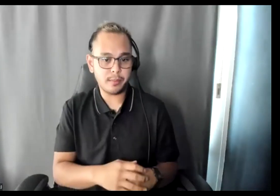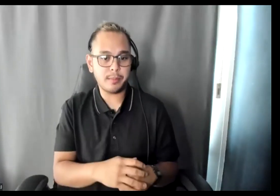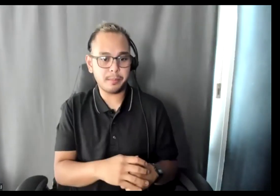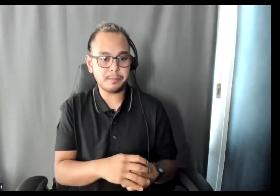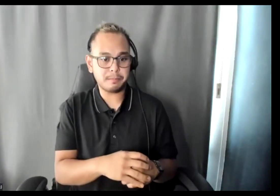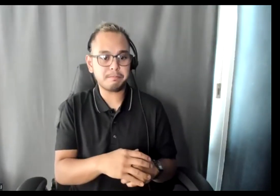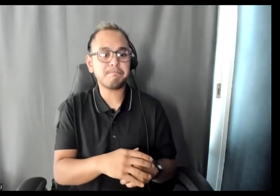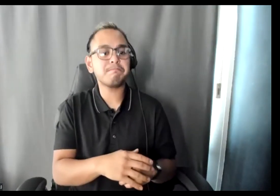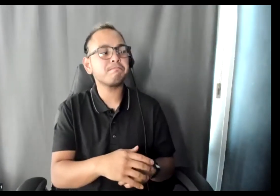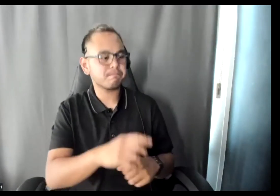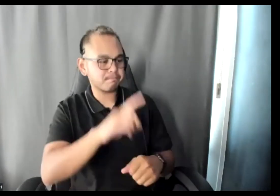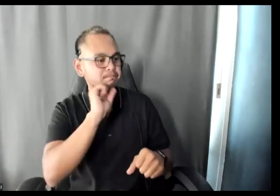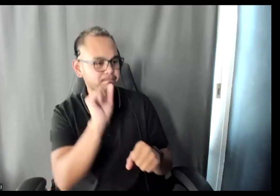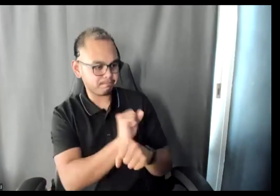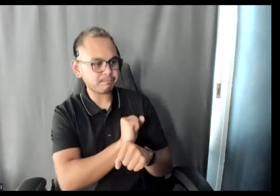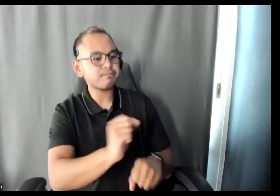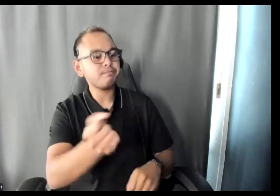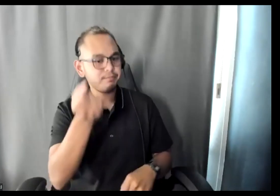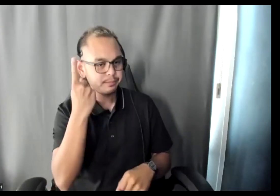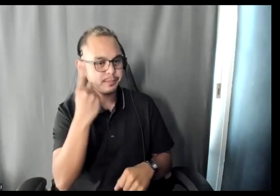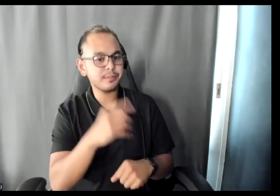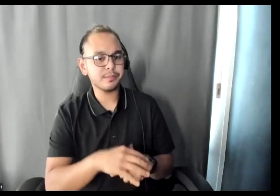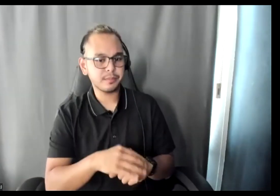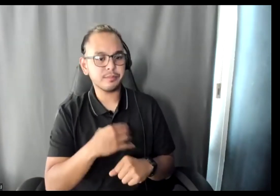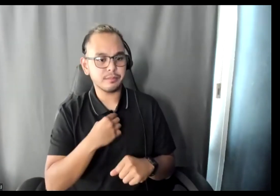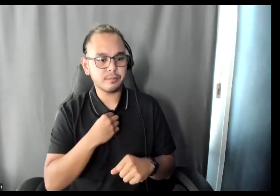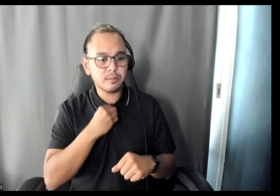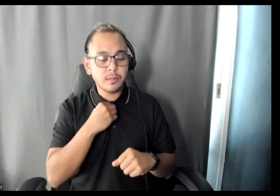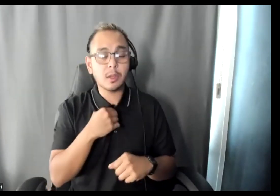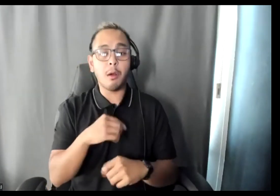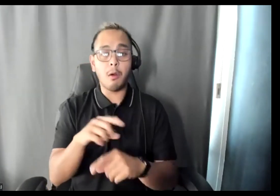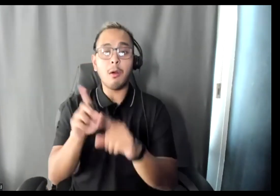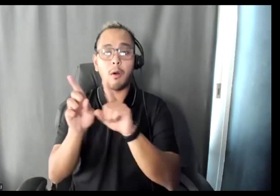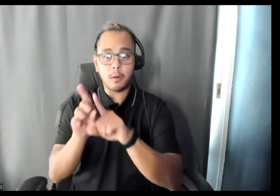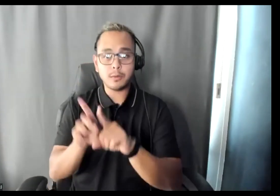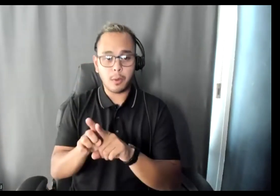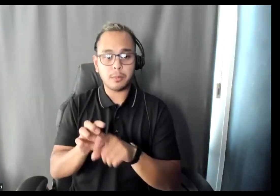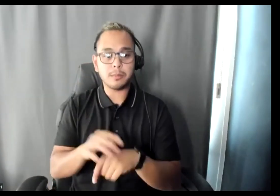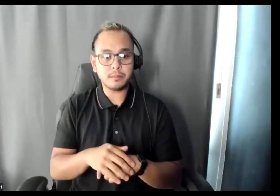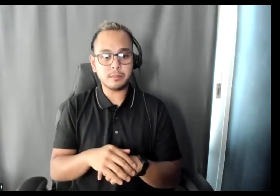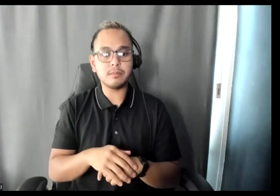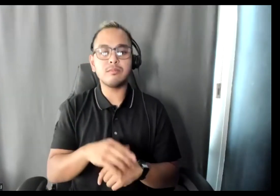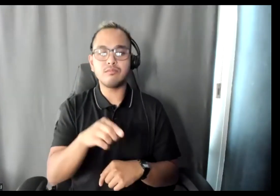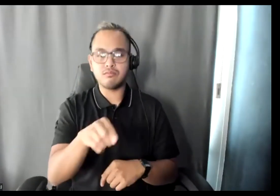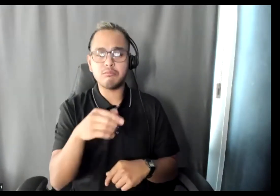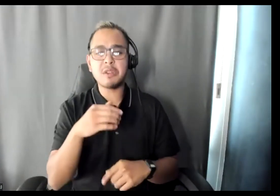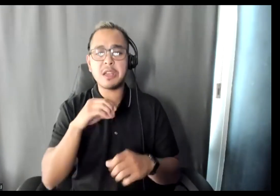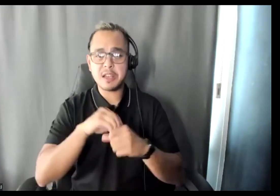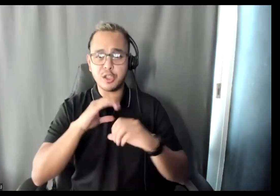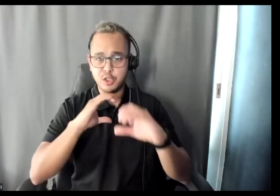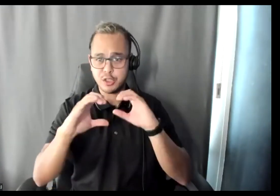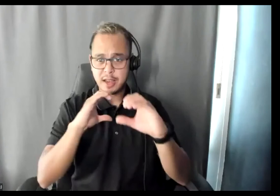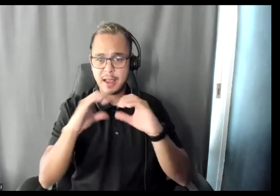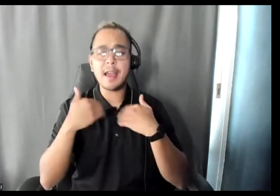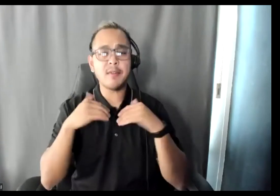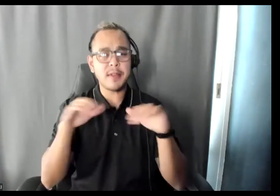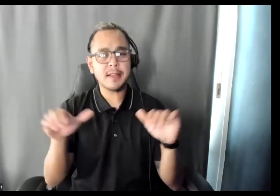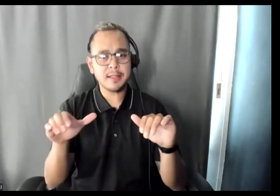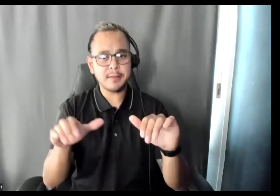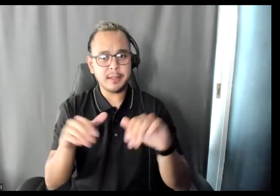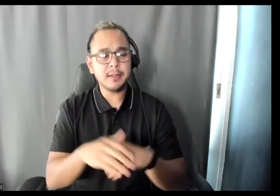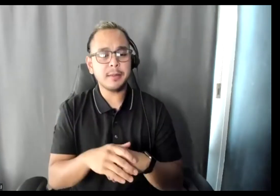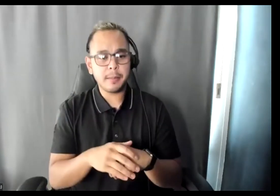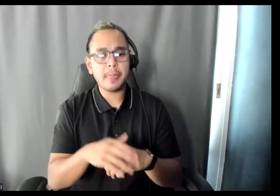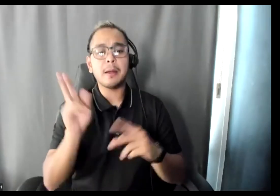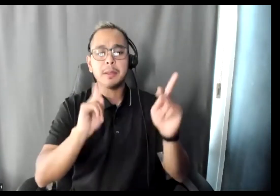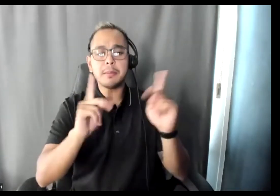Mm-hmm. Absolutely, absolutely. So there's also a little bit of activity in the chat. from folks really thinking about this